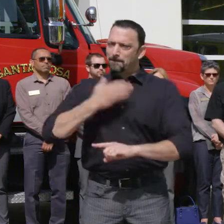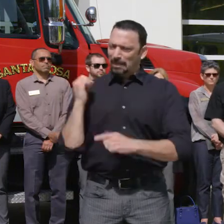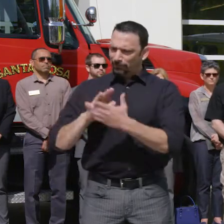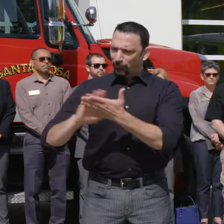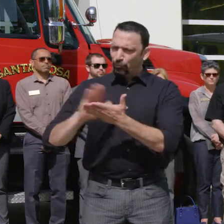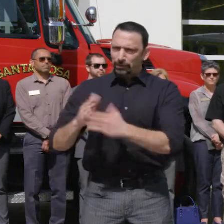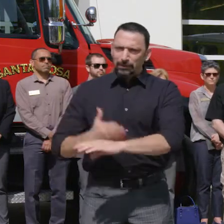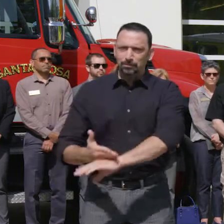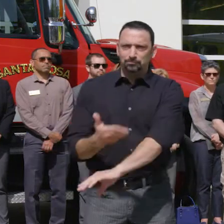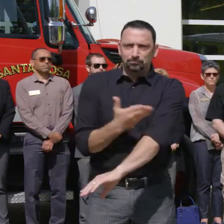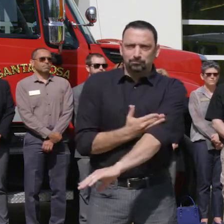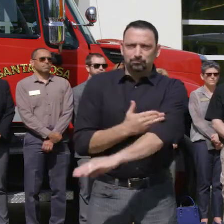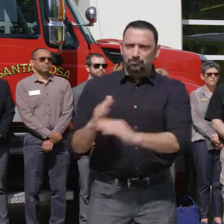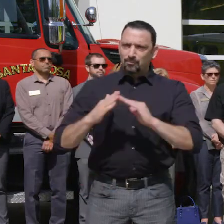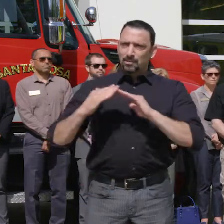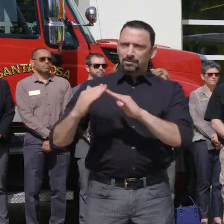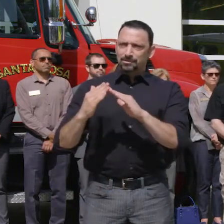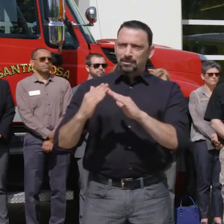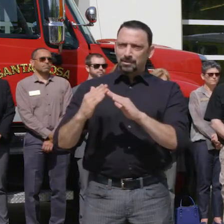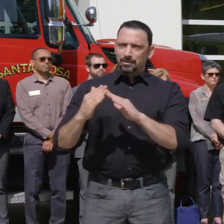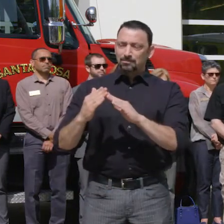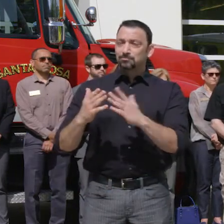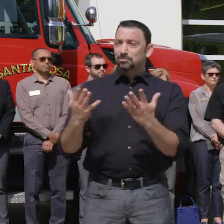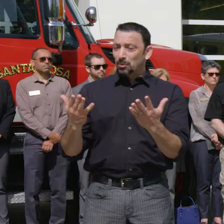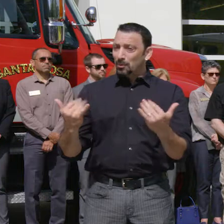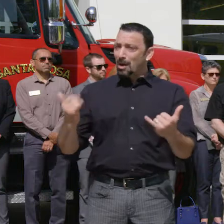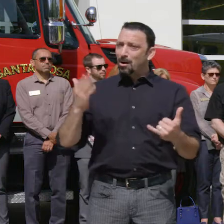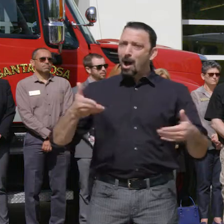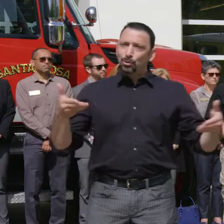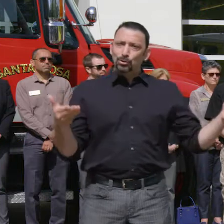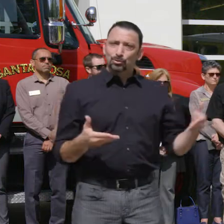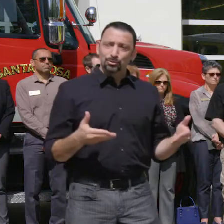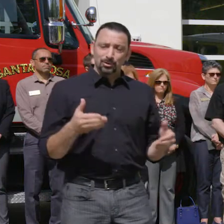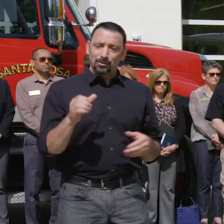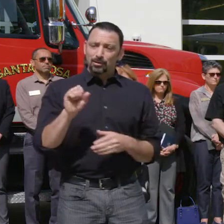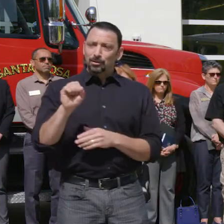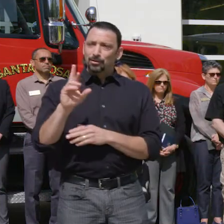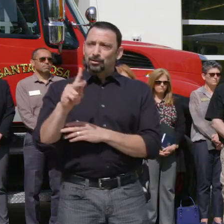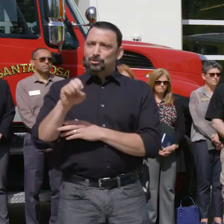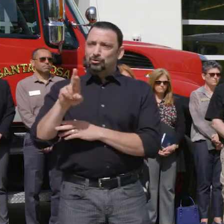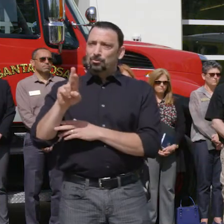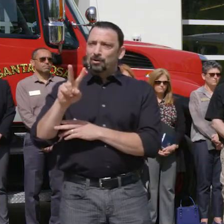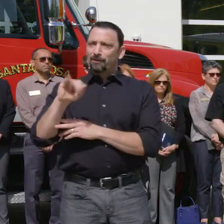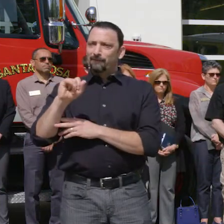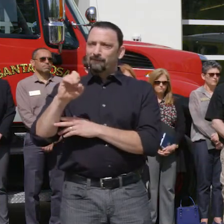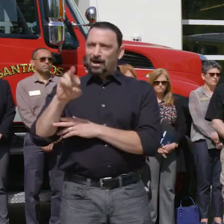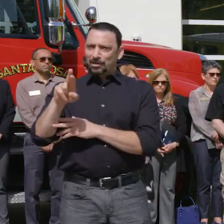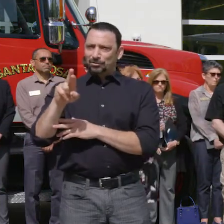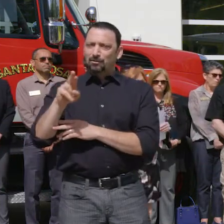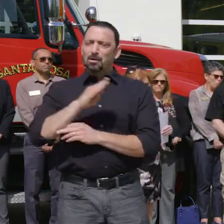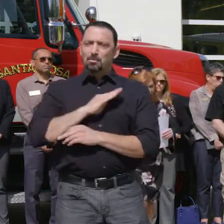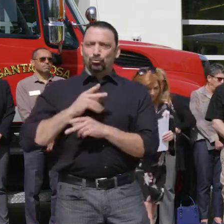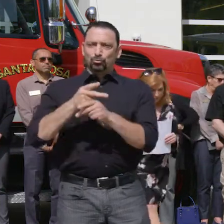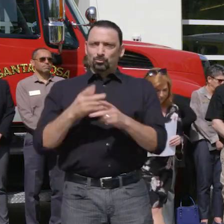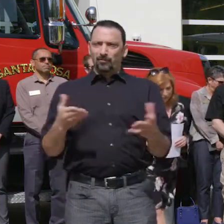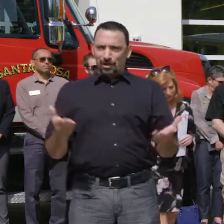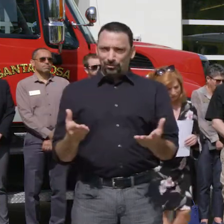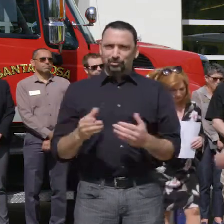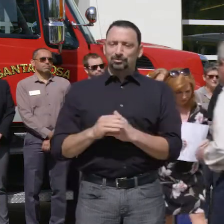cleanup. With that, I'll introduce Supervisor Shirley Zane of the County of Sonoma.